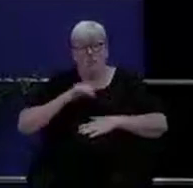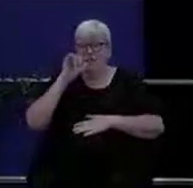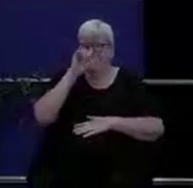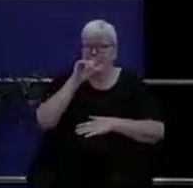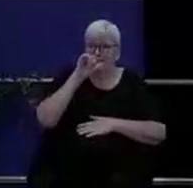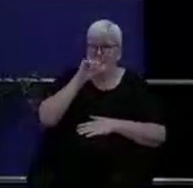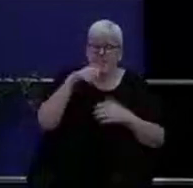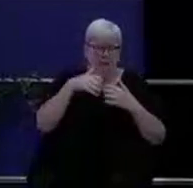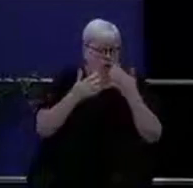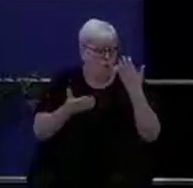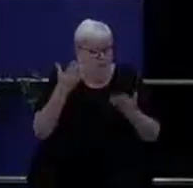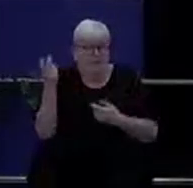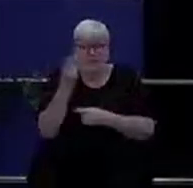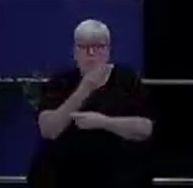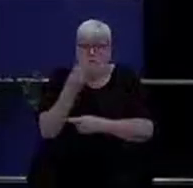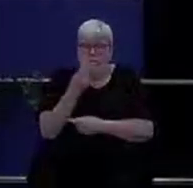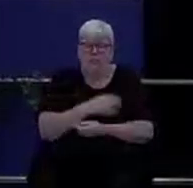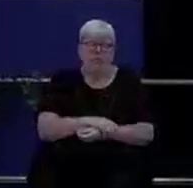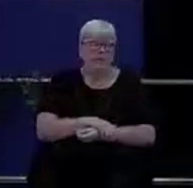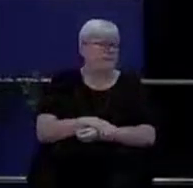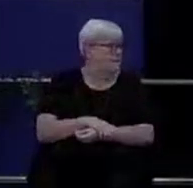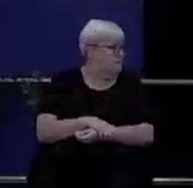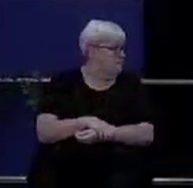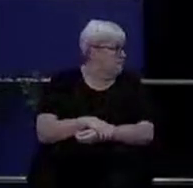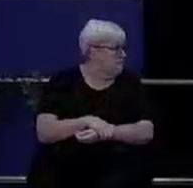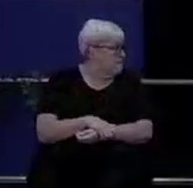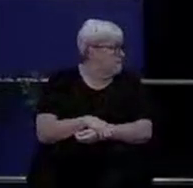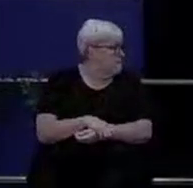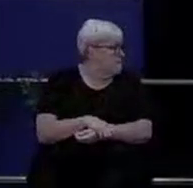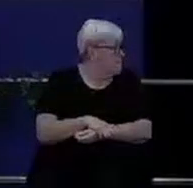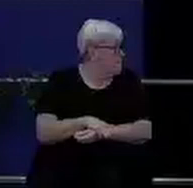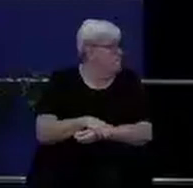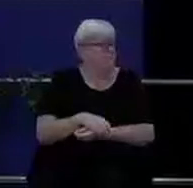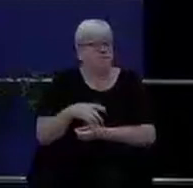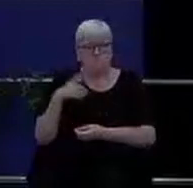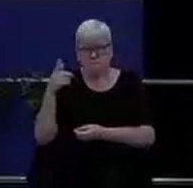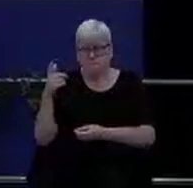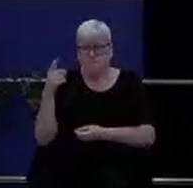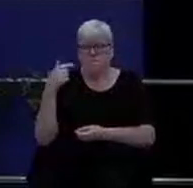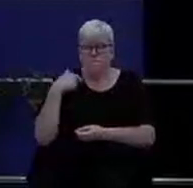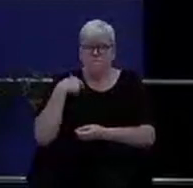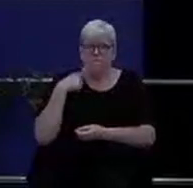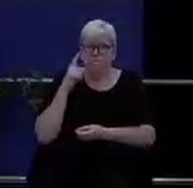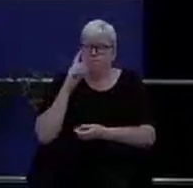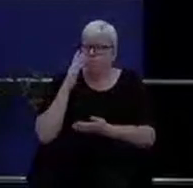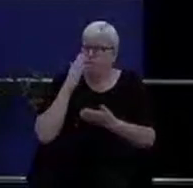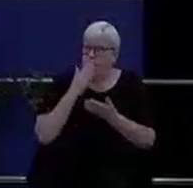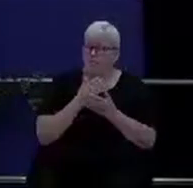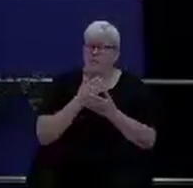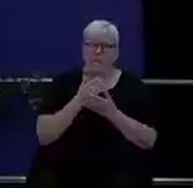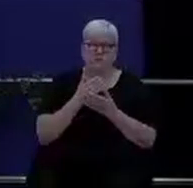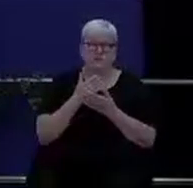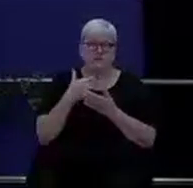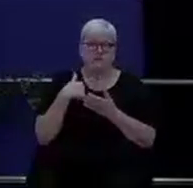to balance those. I think I came up against the question of what truth really was. I don't mean in a